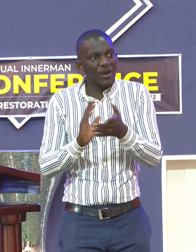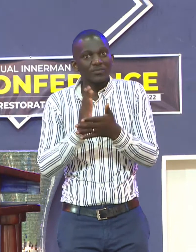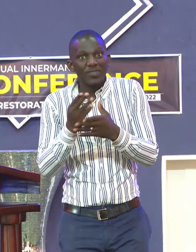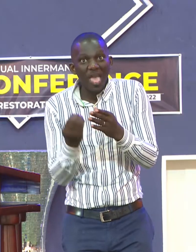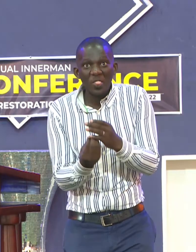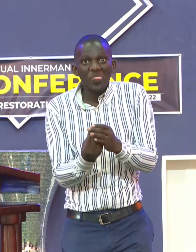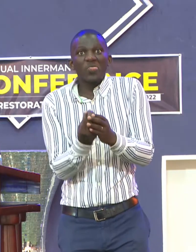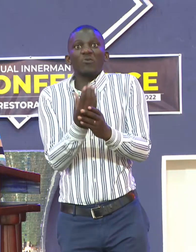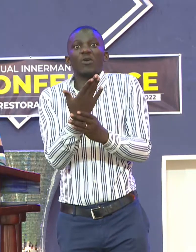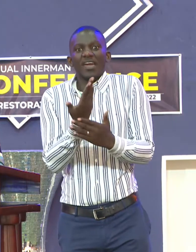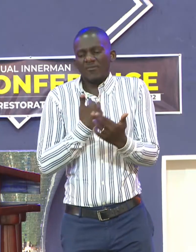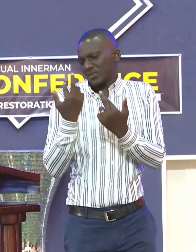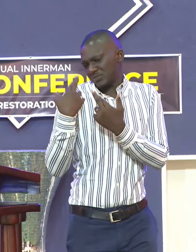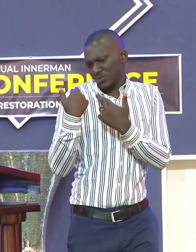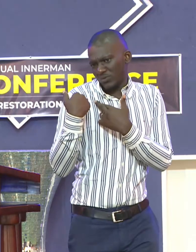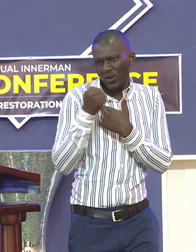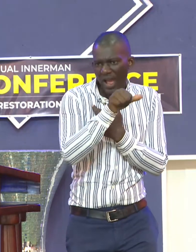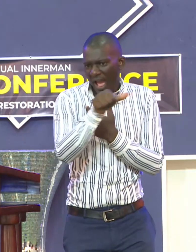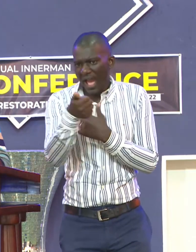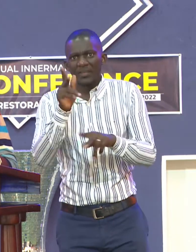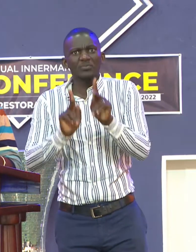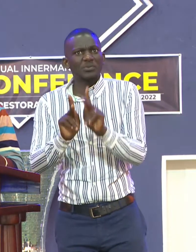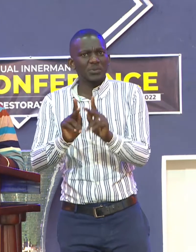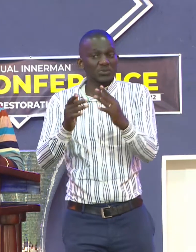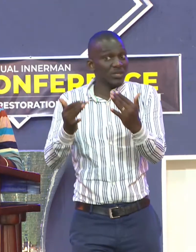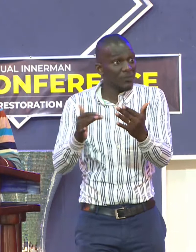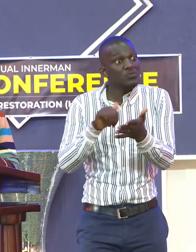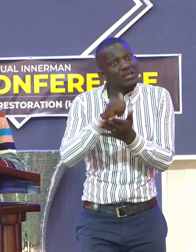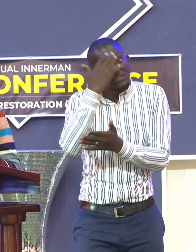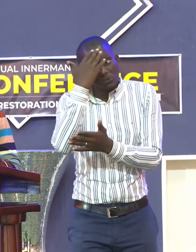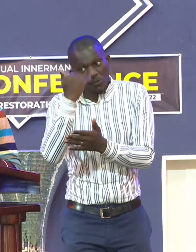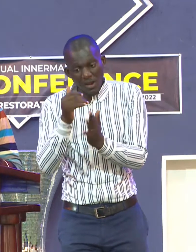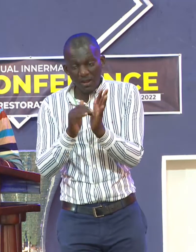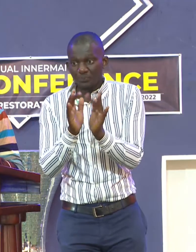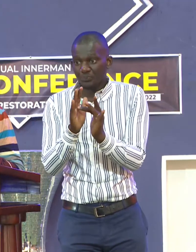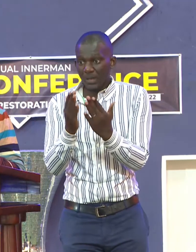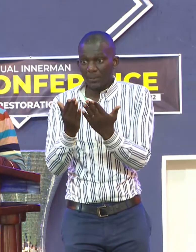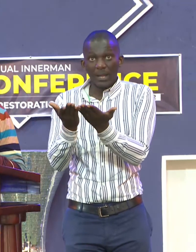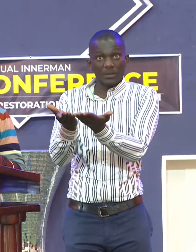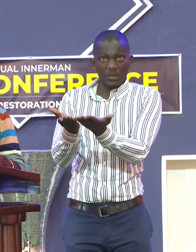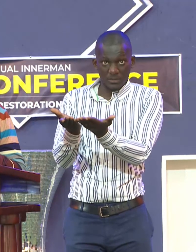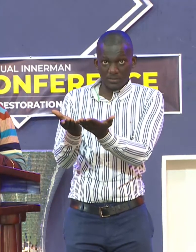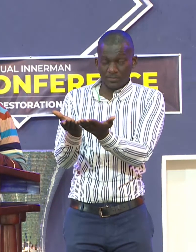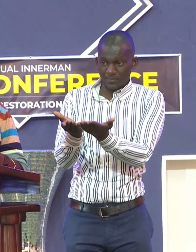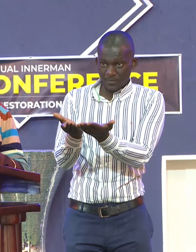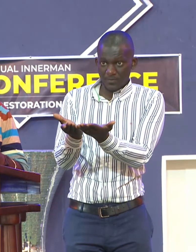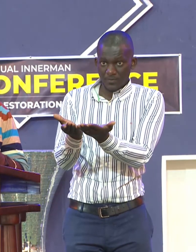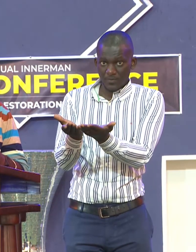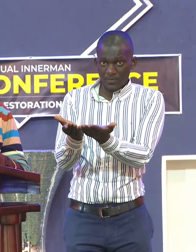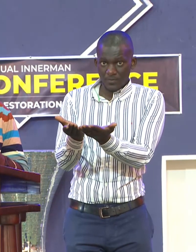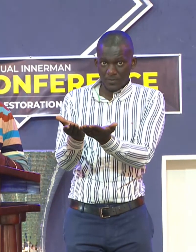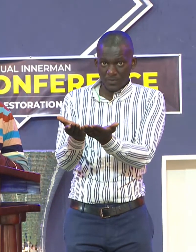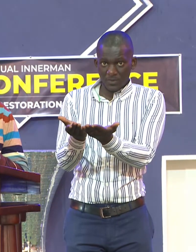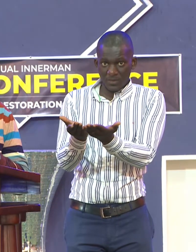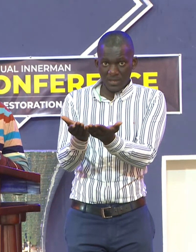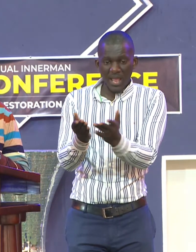and these children will be accountable for some people. That is why when we see in the Bible,